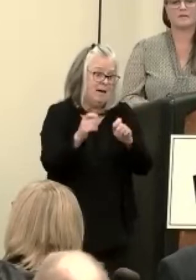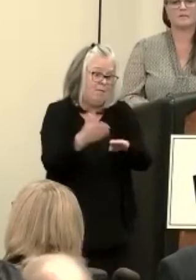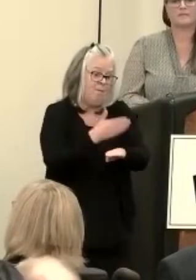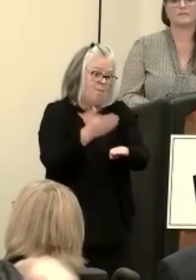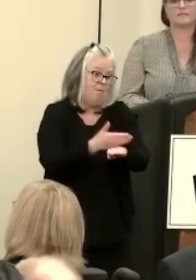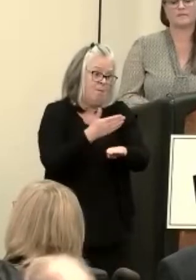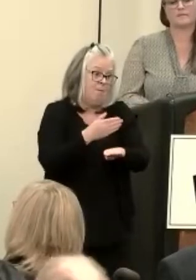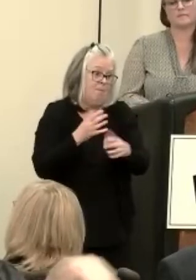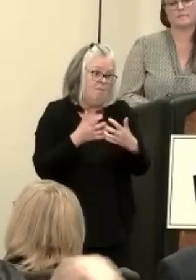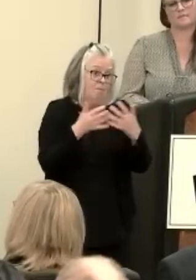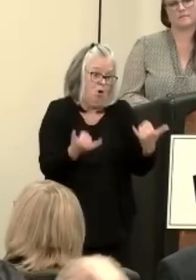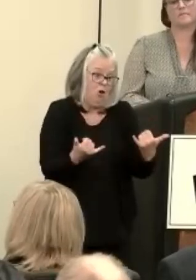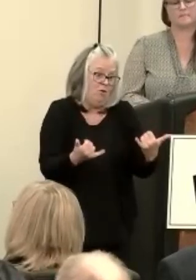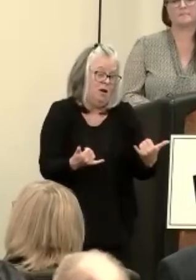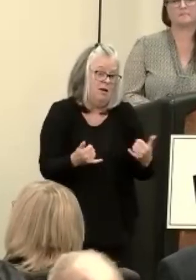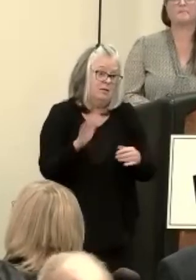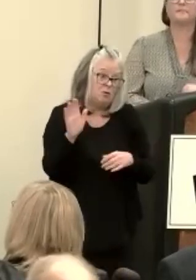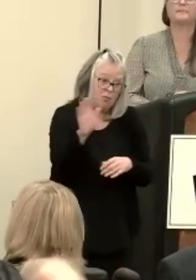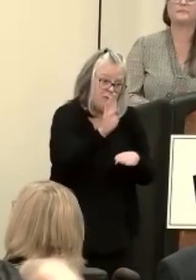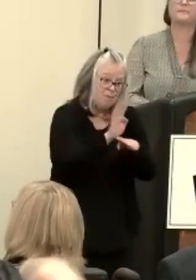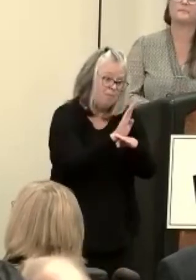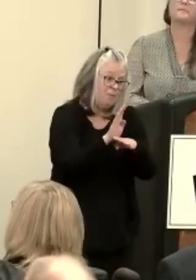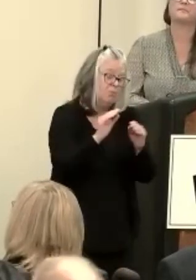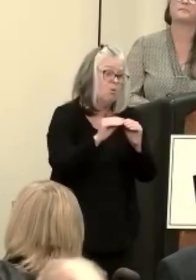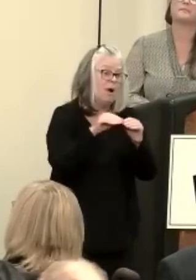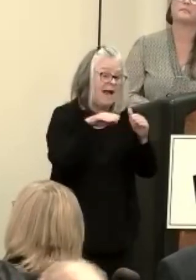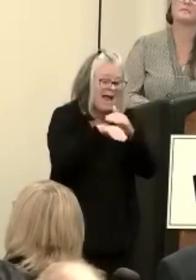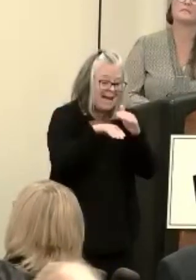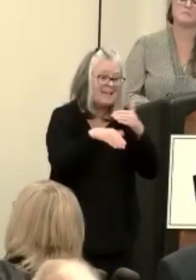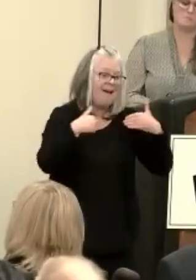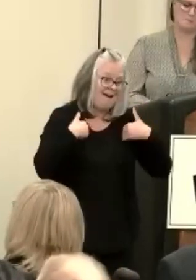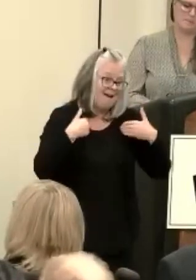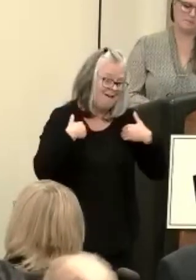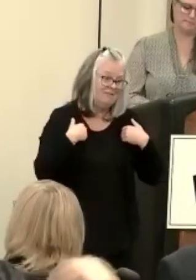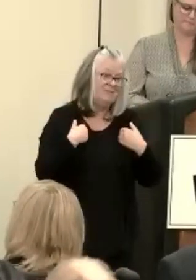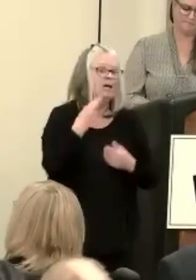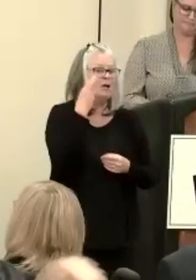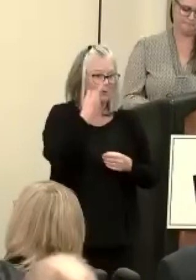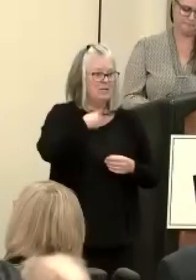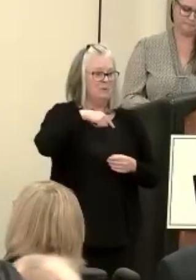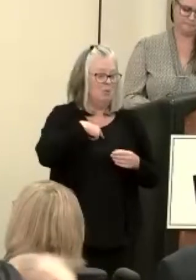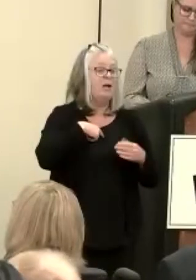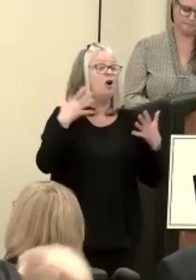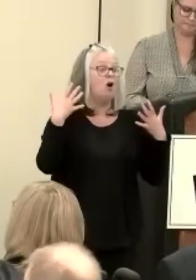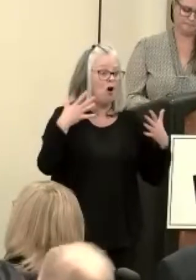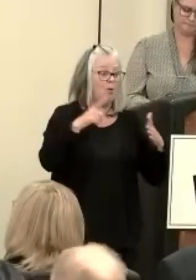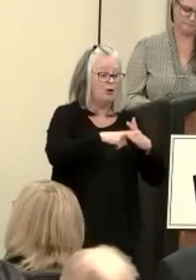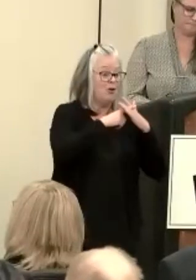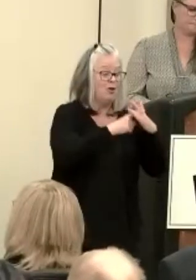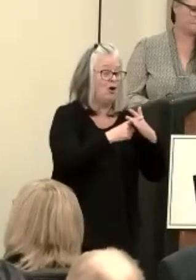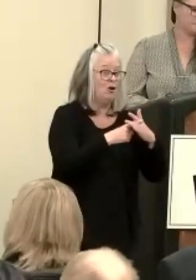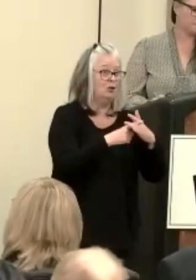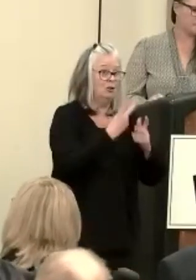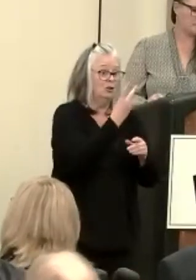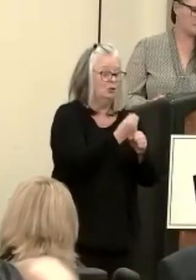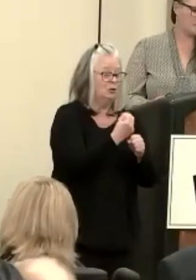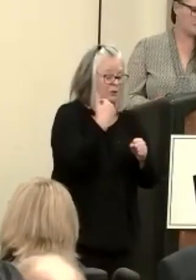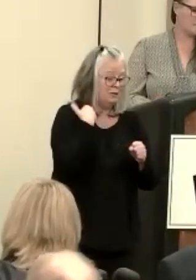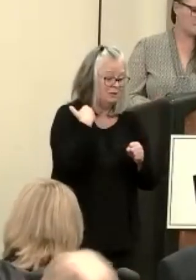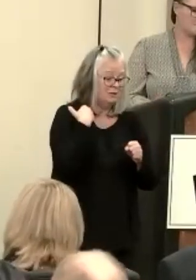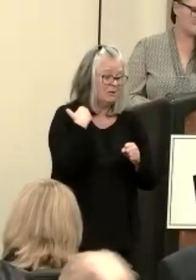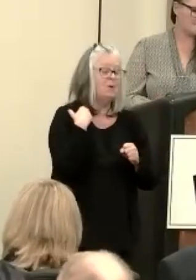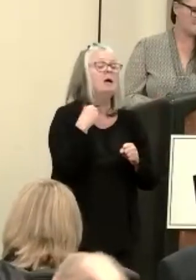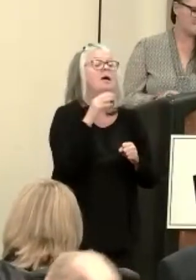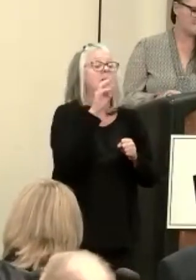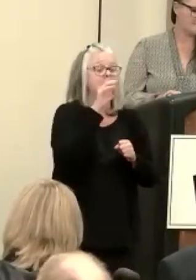to make their place of business more accessible. That is why we launched 2 years ago, the Manitoba